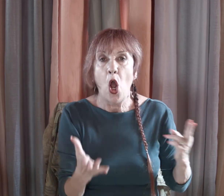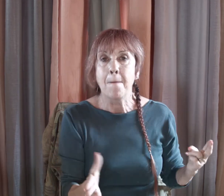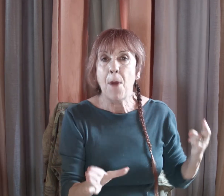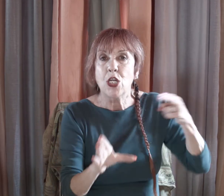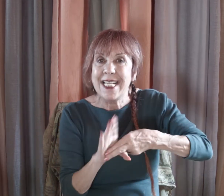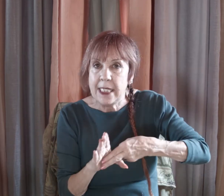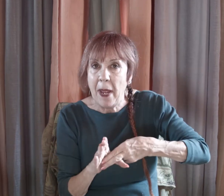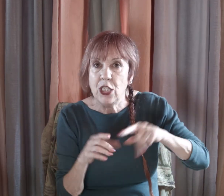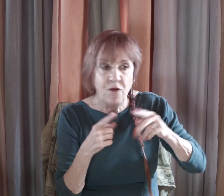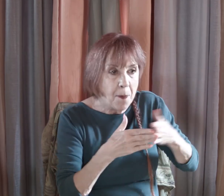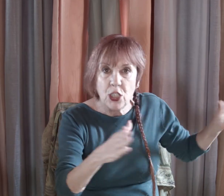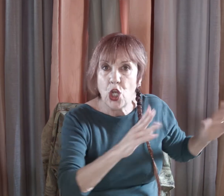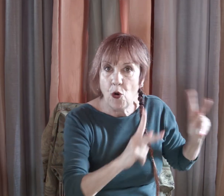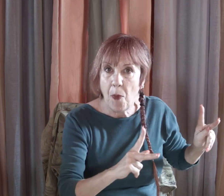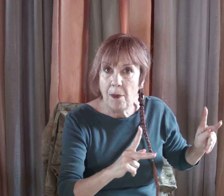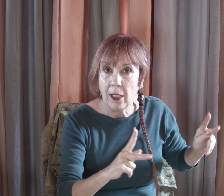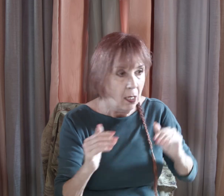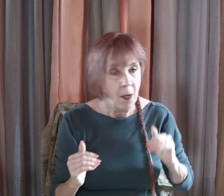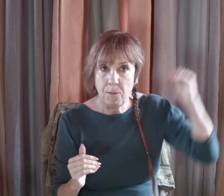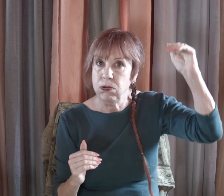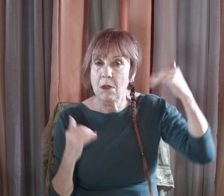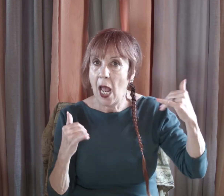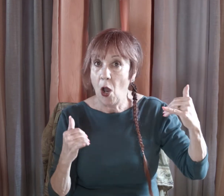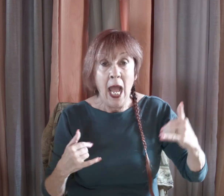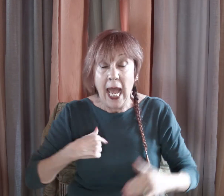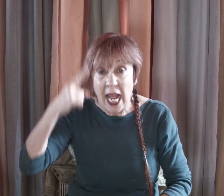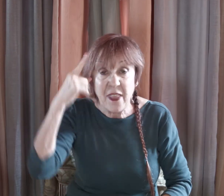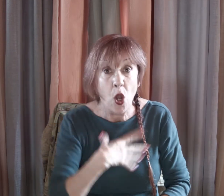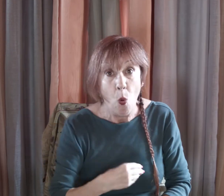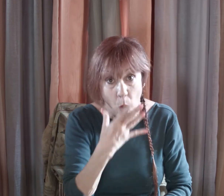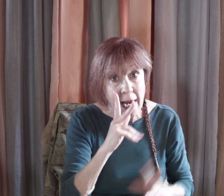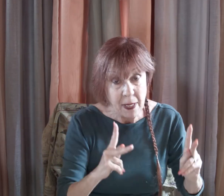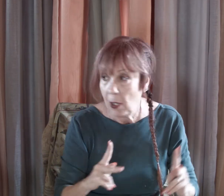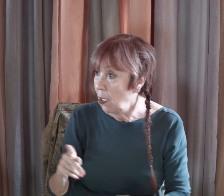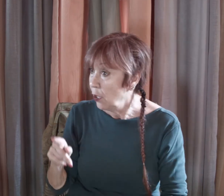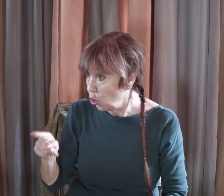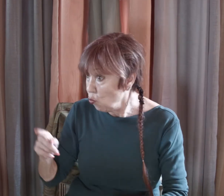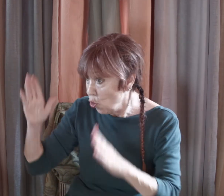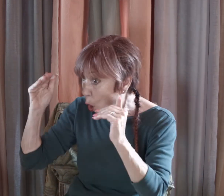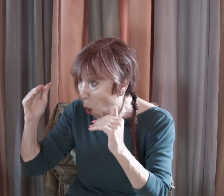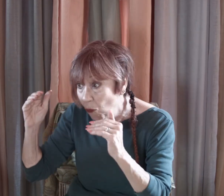of participation we are getting now. I think that white people, I'm very hopeful.